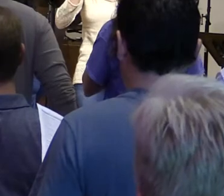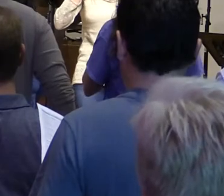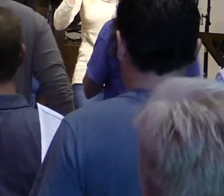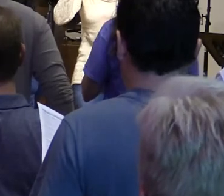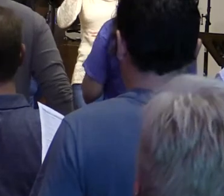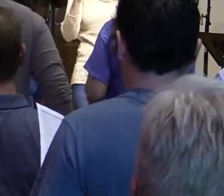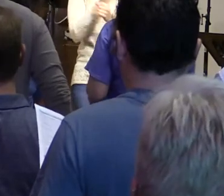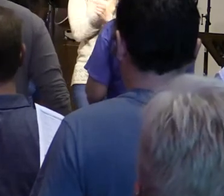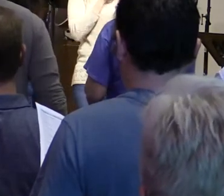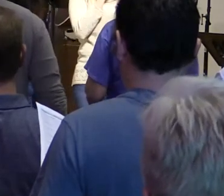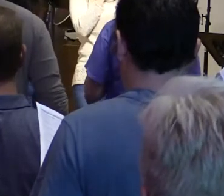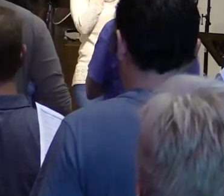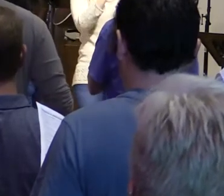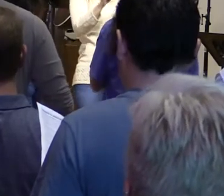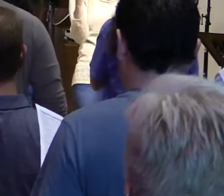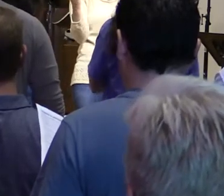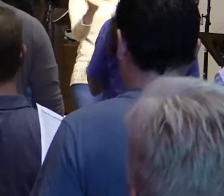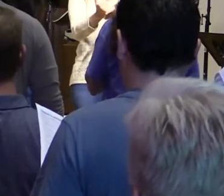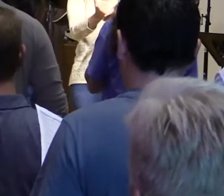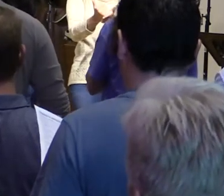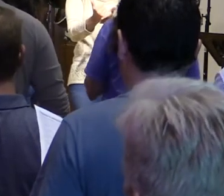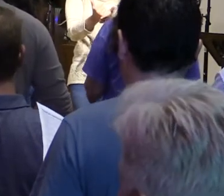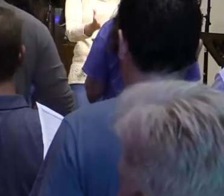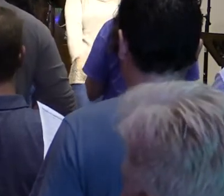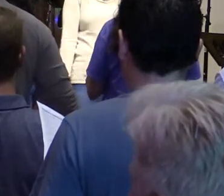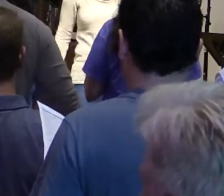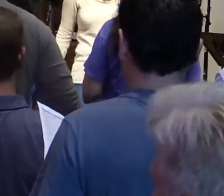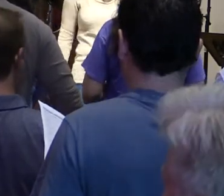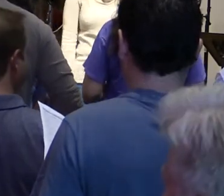the people said amen.